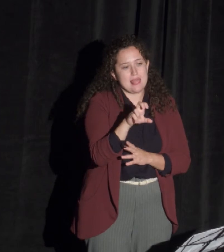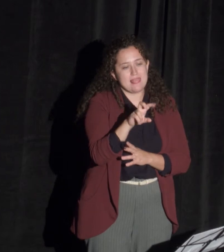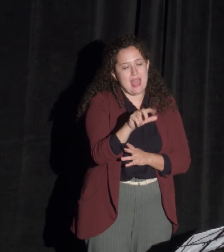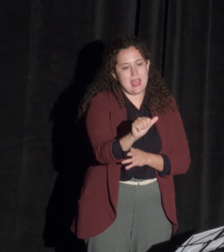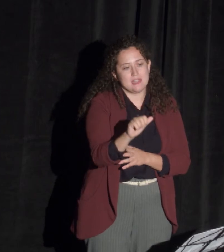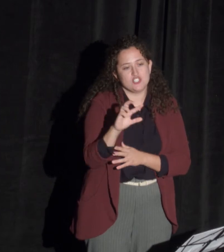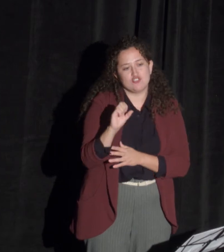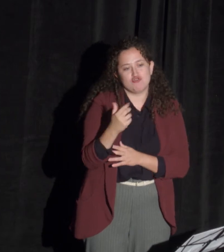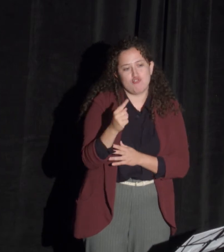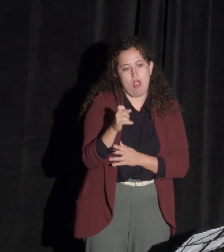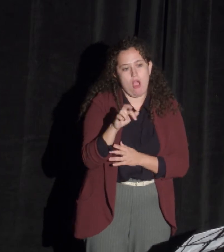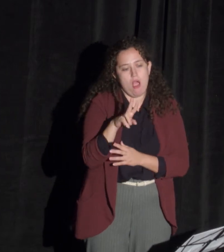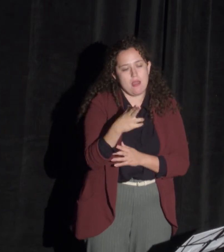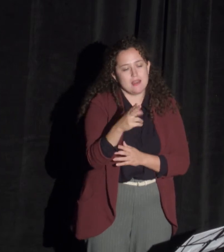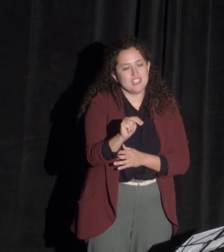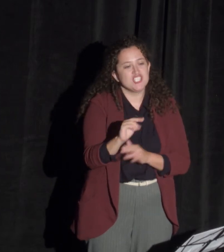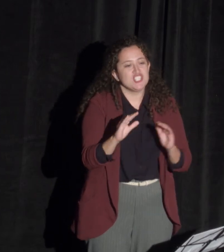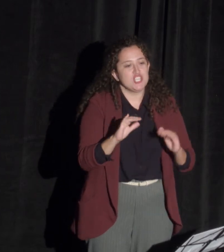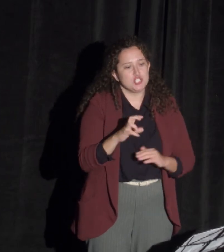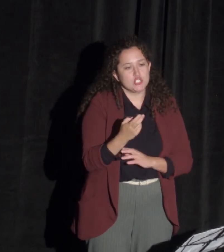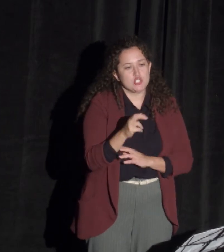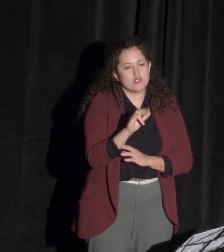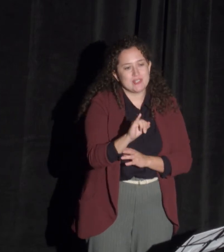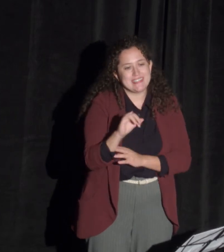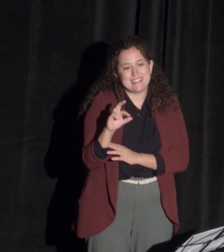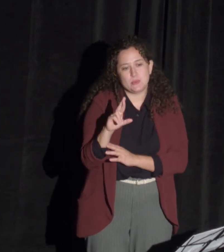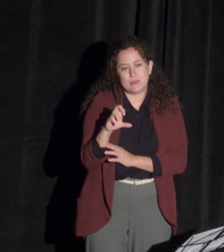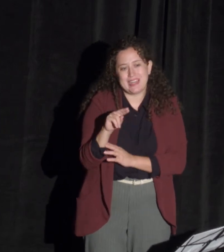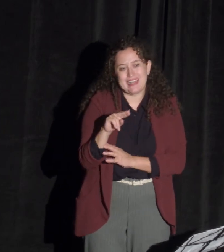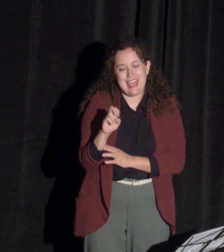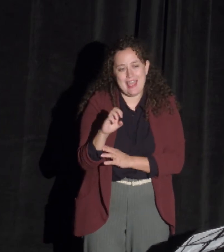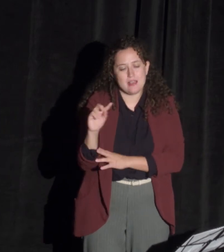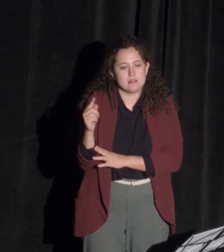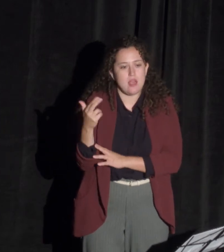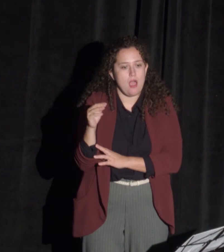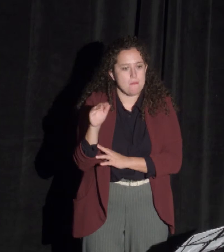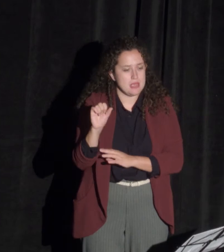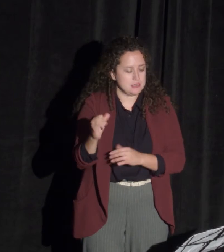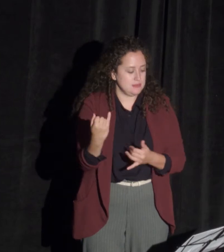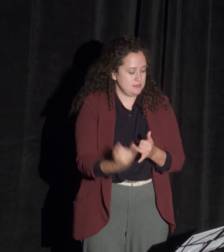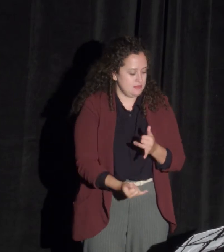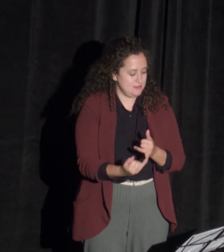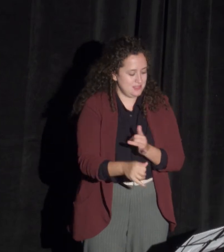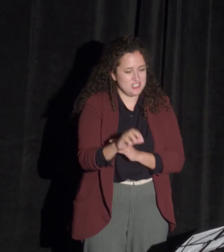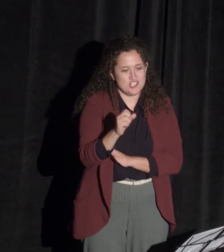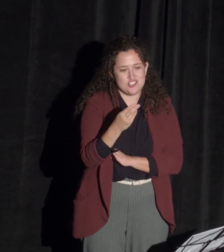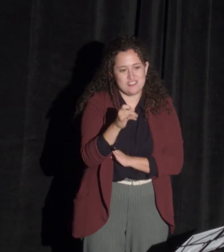Cherie Renee Thomas, and Sheila Williams.